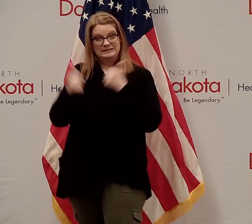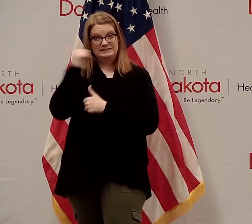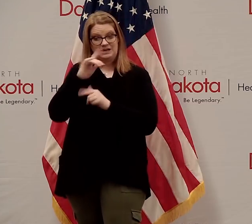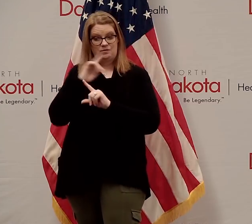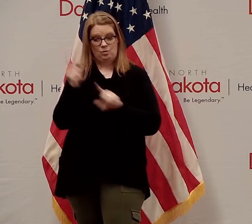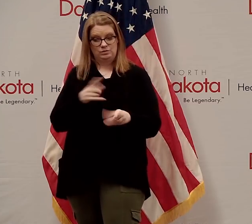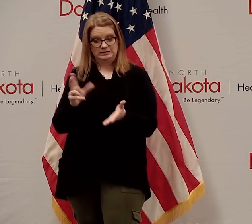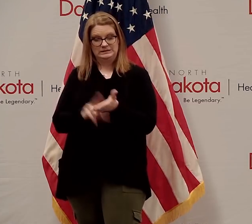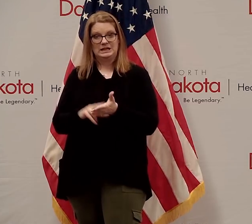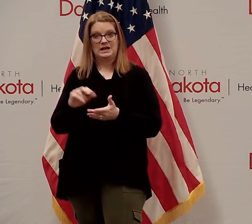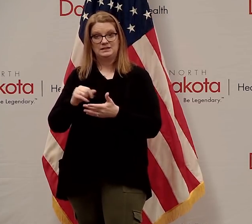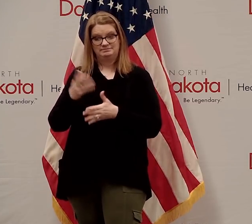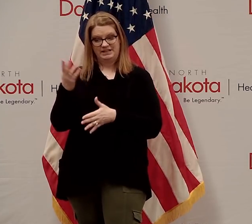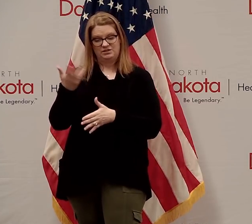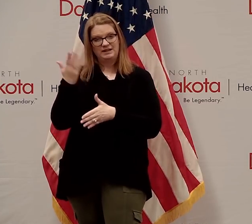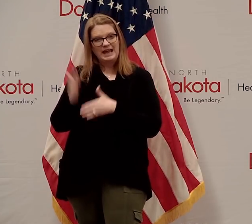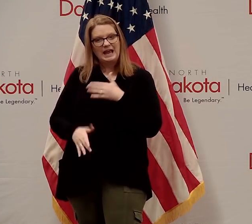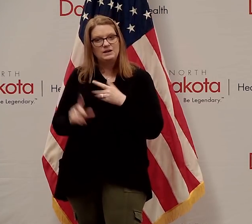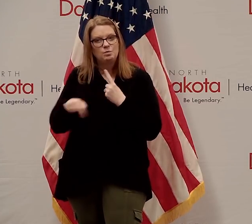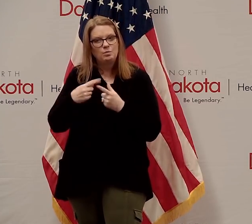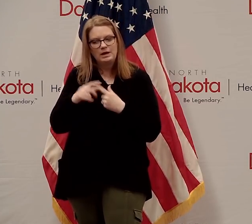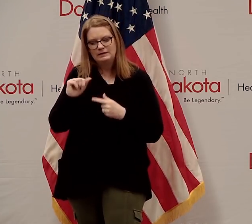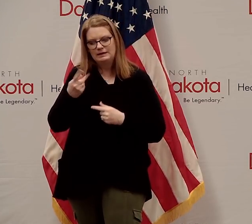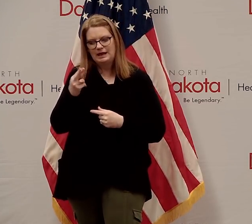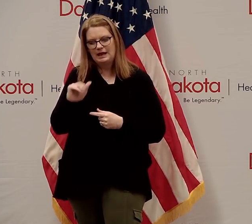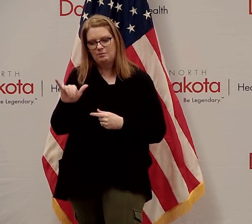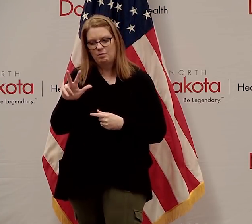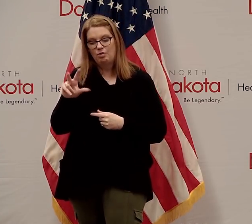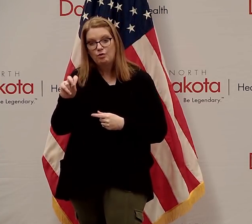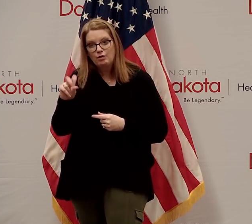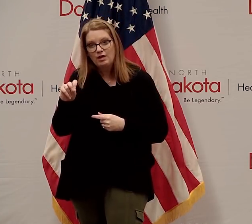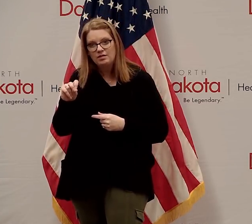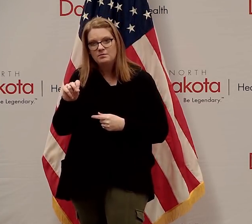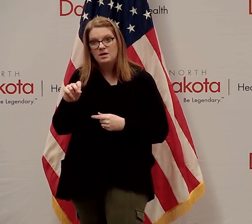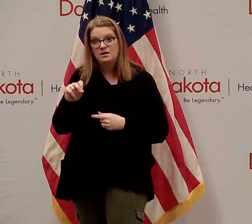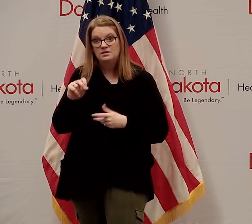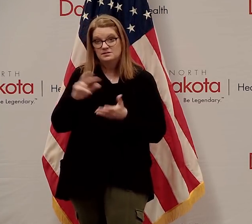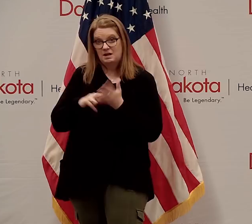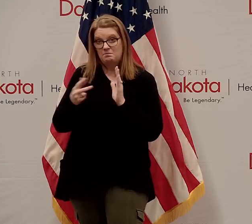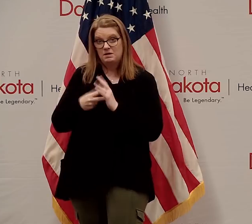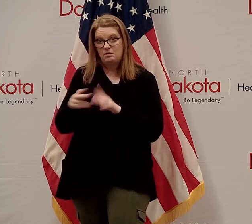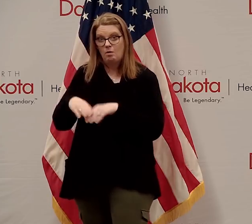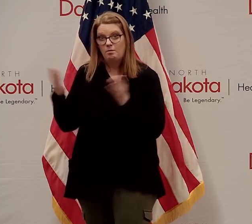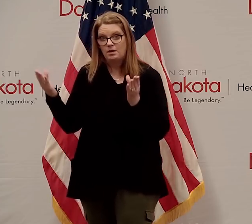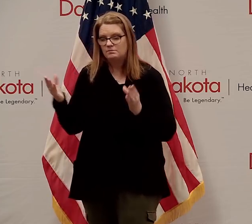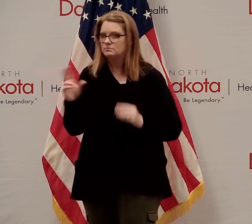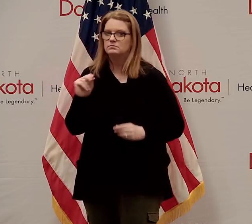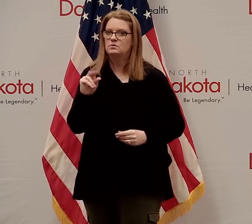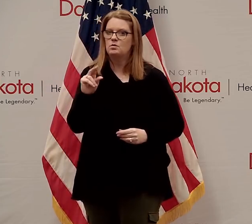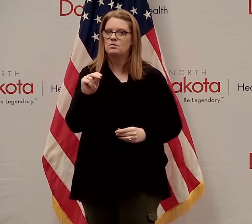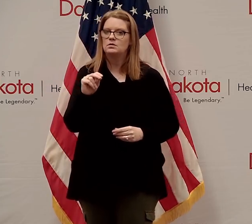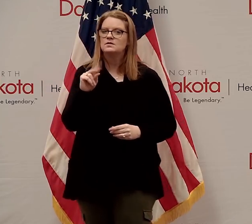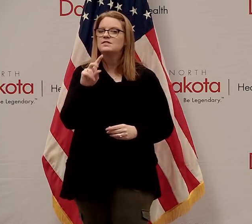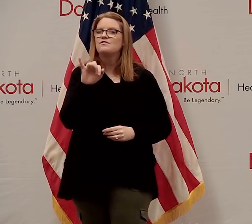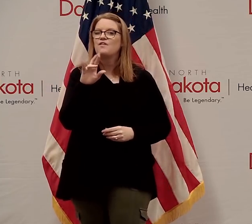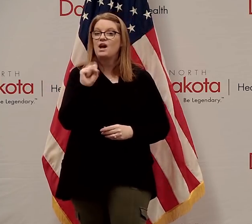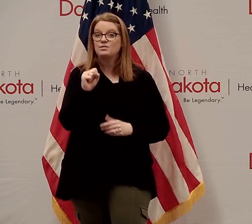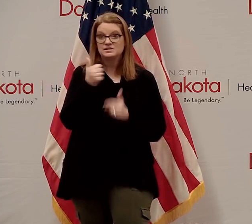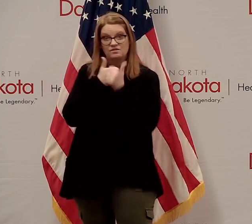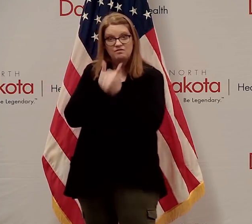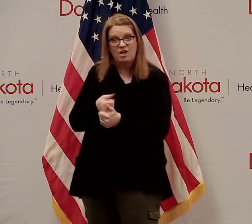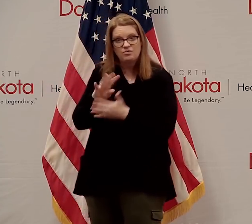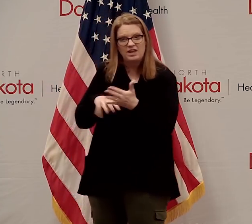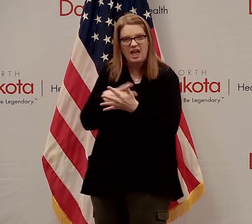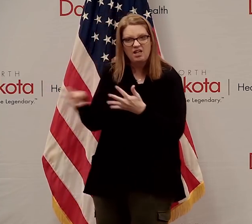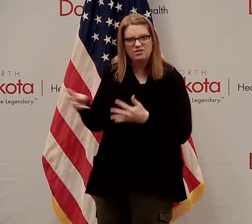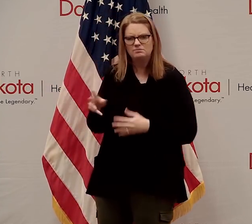data, not by the calendar, because the virus has no awareness of the calendar that we use. And so we have to stick with the data